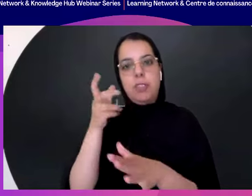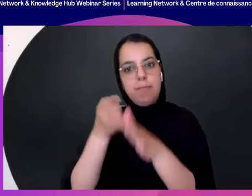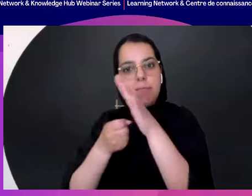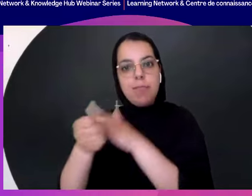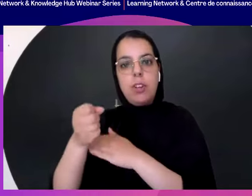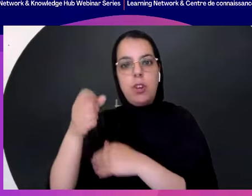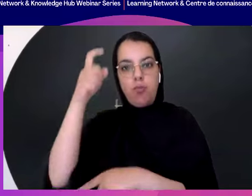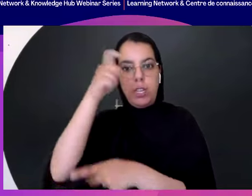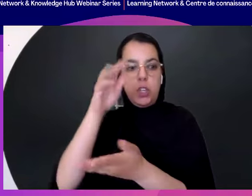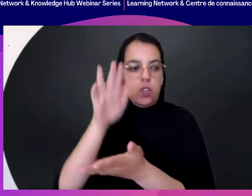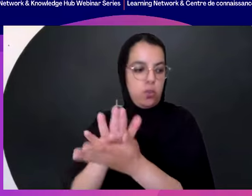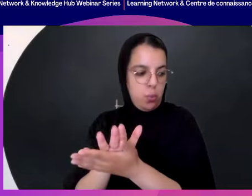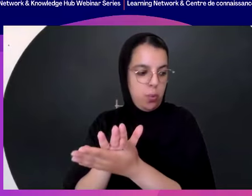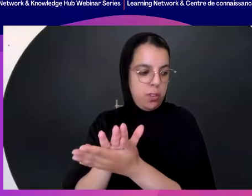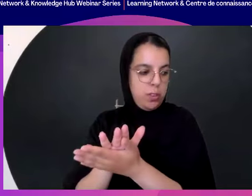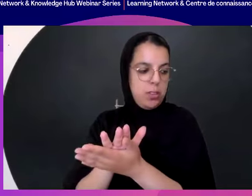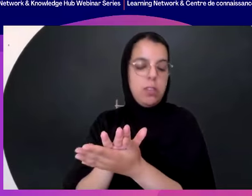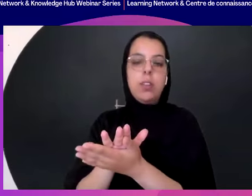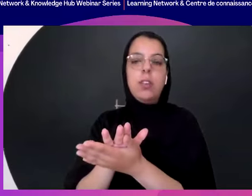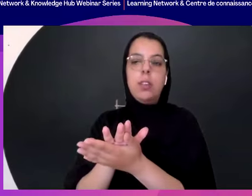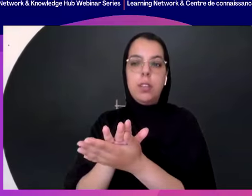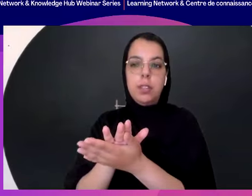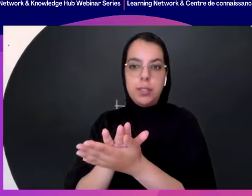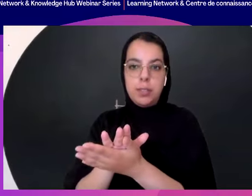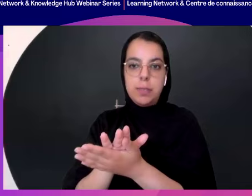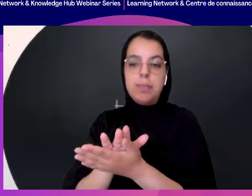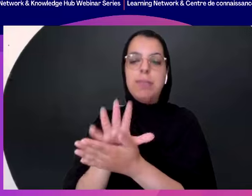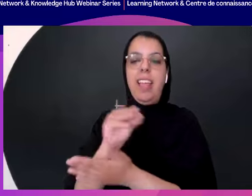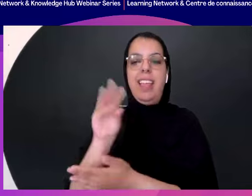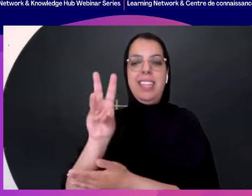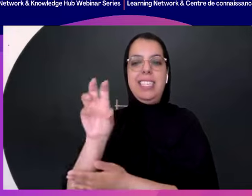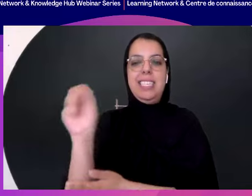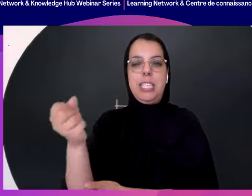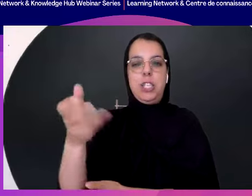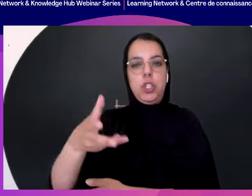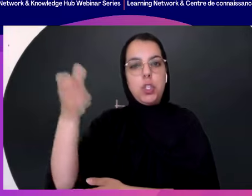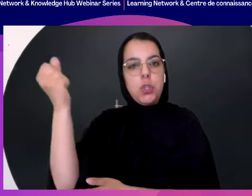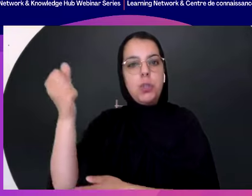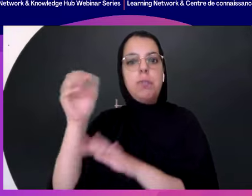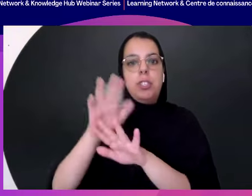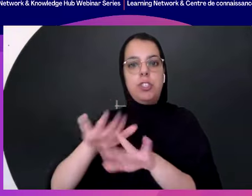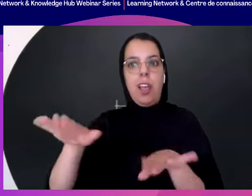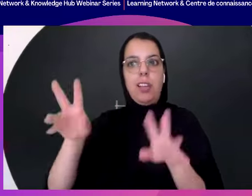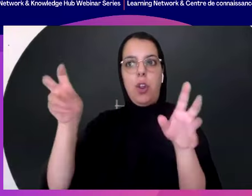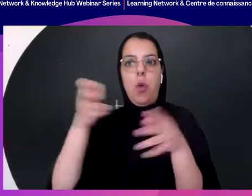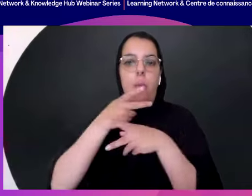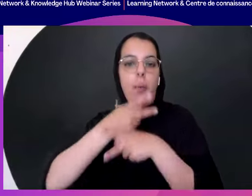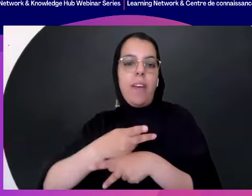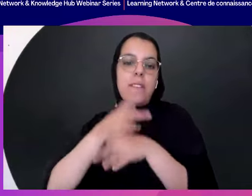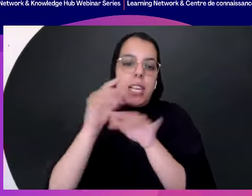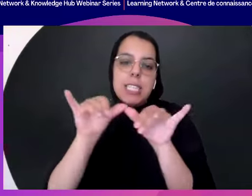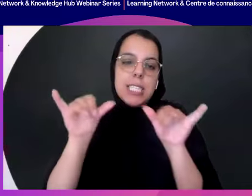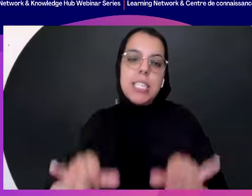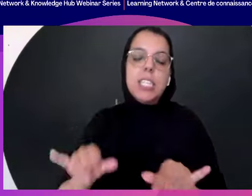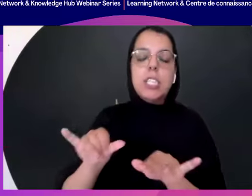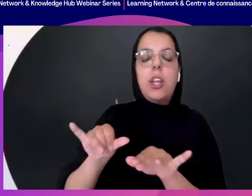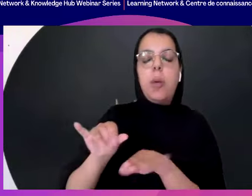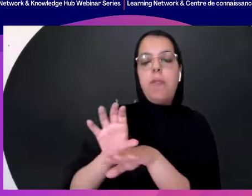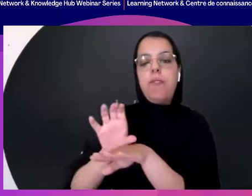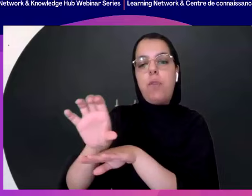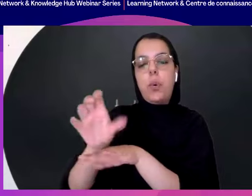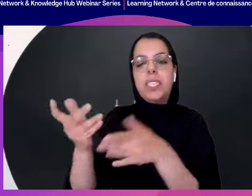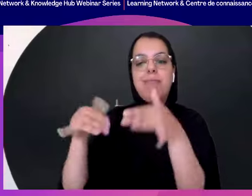and also likely the 60 scoop child welfare system, relocation, assimilation policies. But this is specifically looking at those